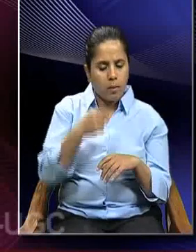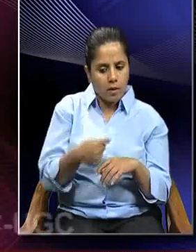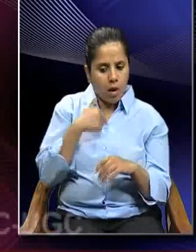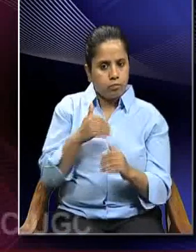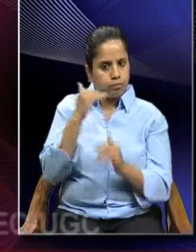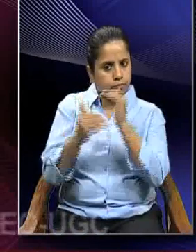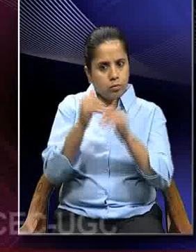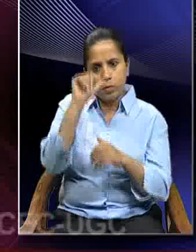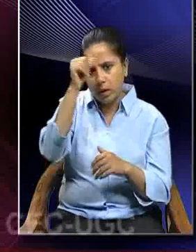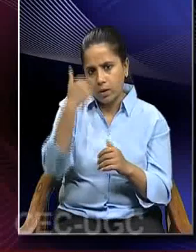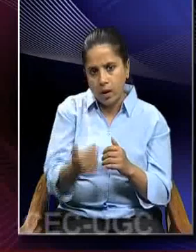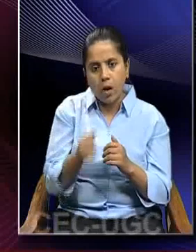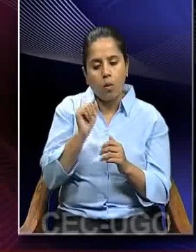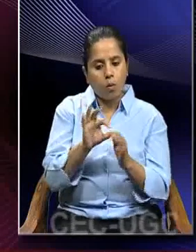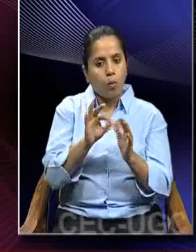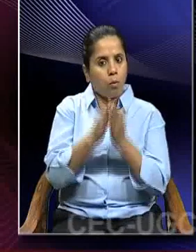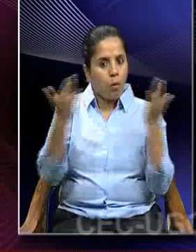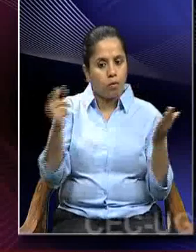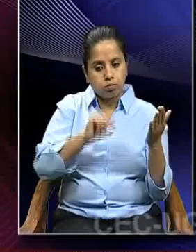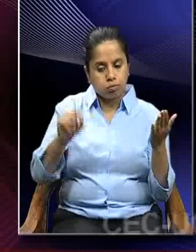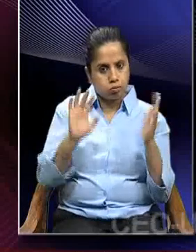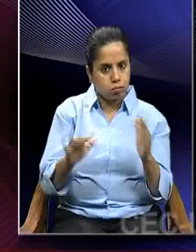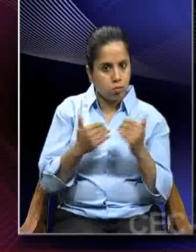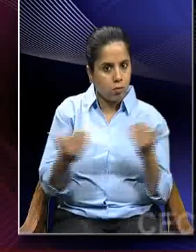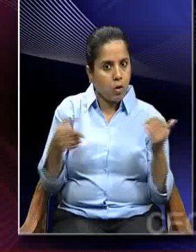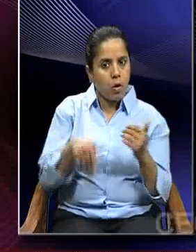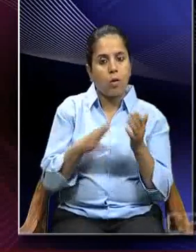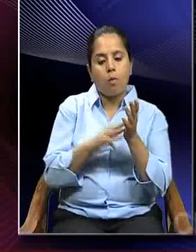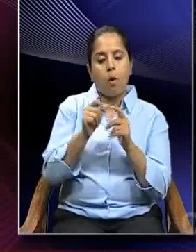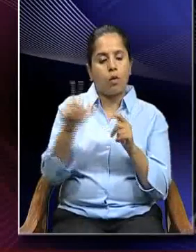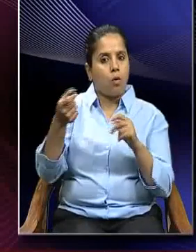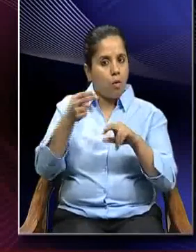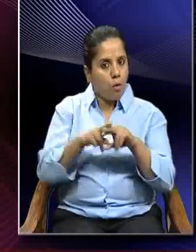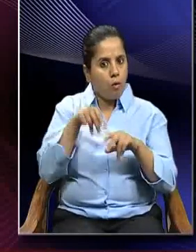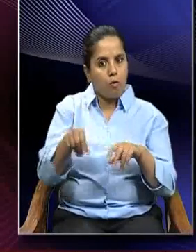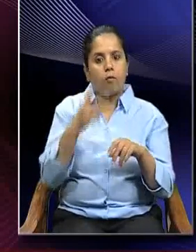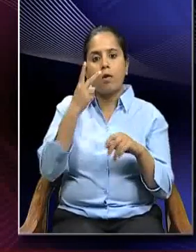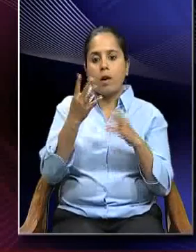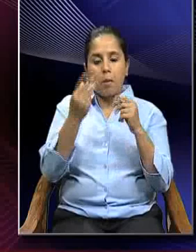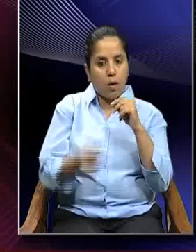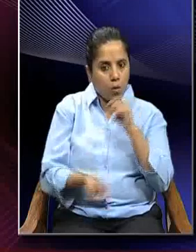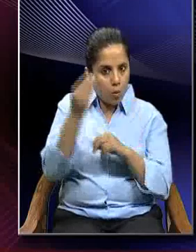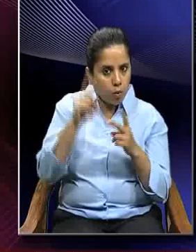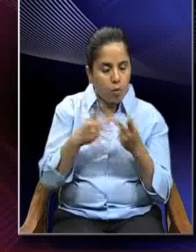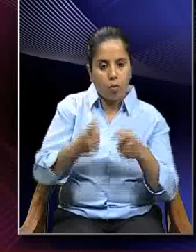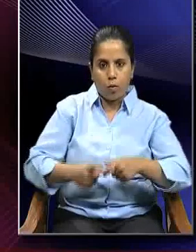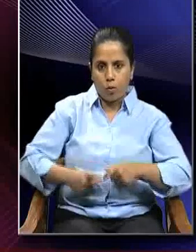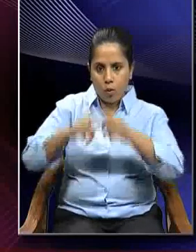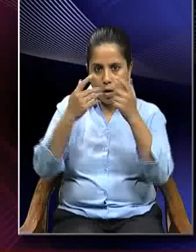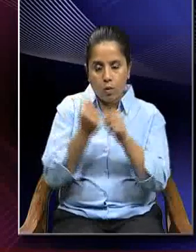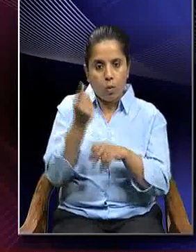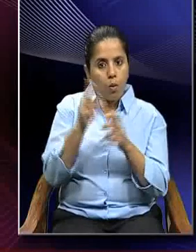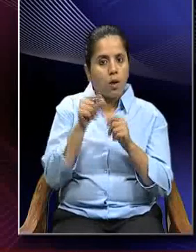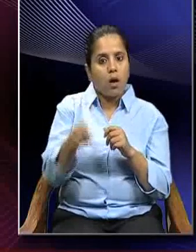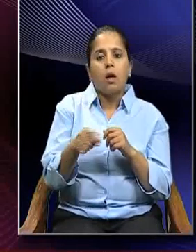in Indian Shastras, which is known as the model of merit, model of quality. The Guna theory suggests